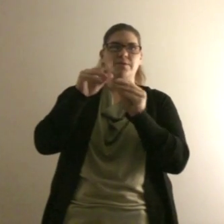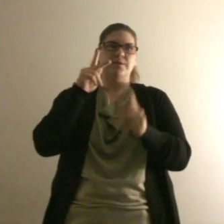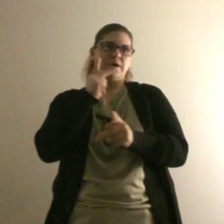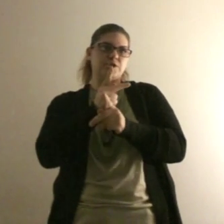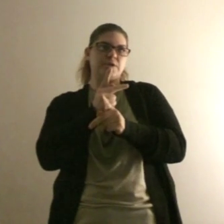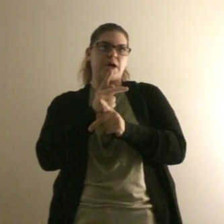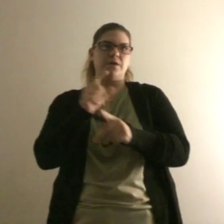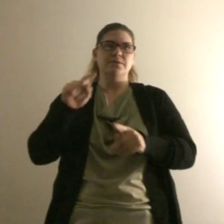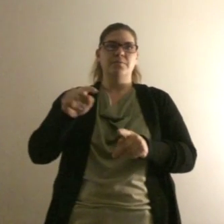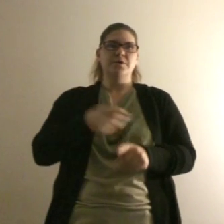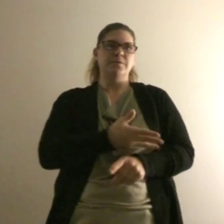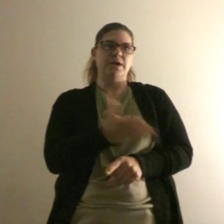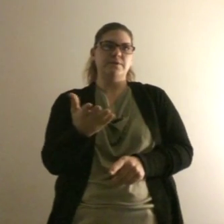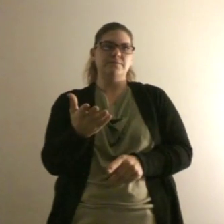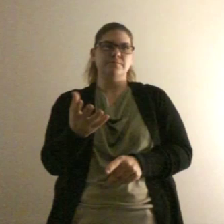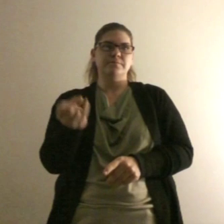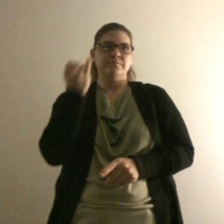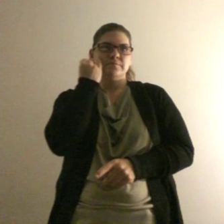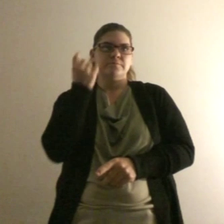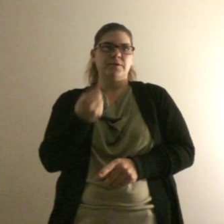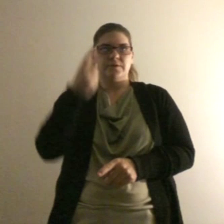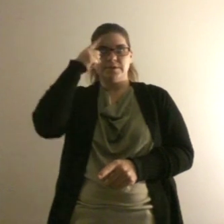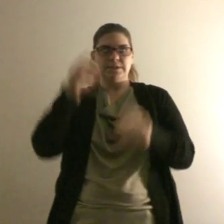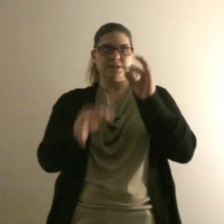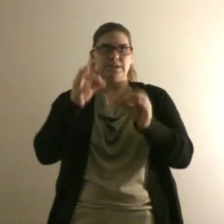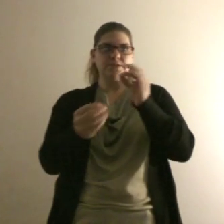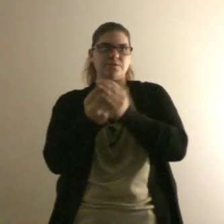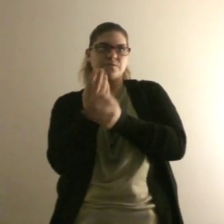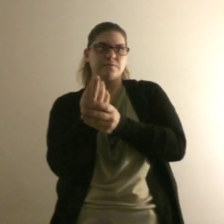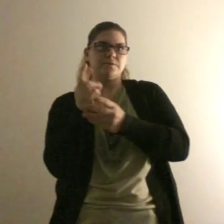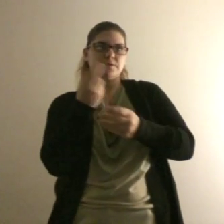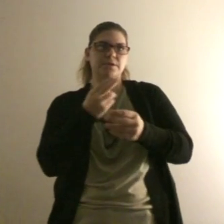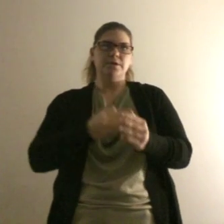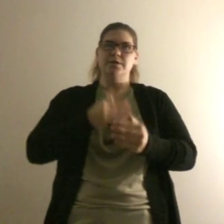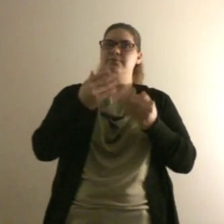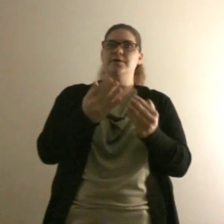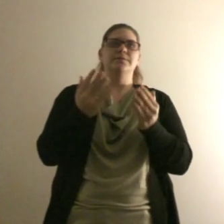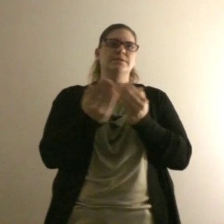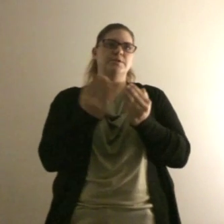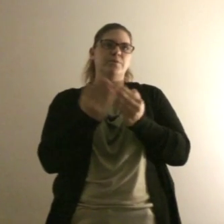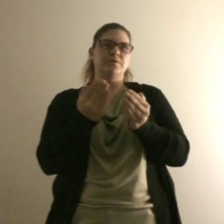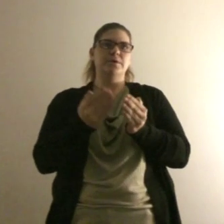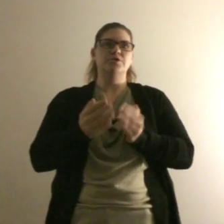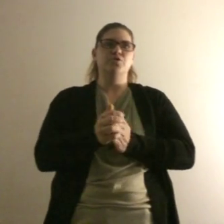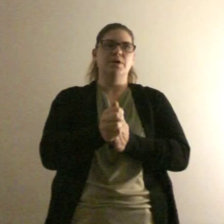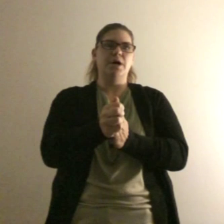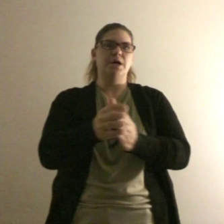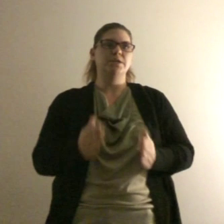of extra care that must be given. If you should decide to grow roses, the following simple and short guide